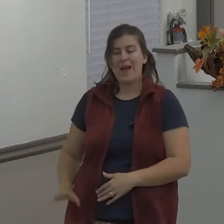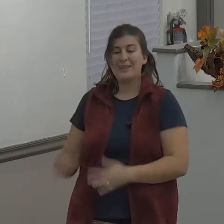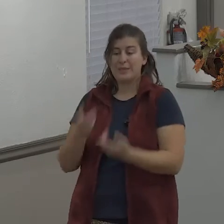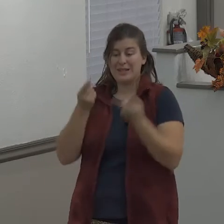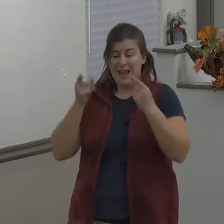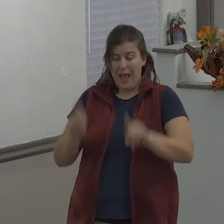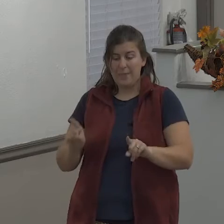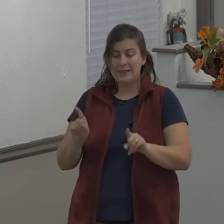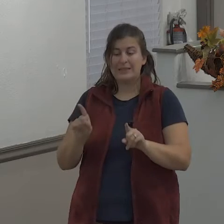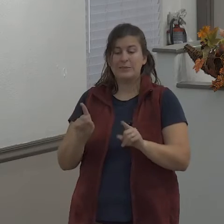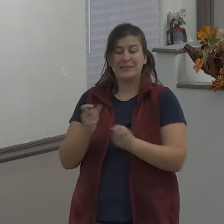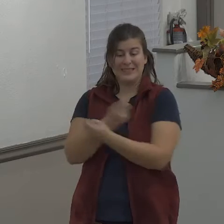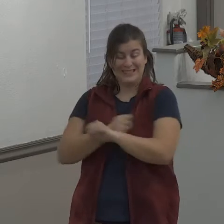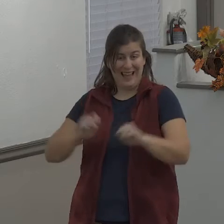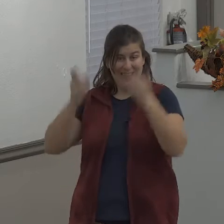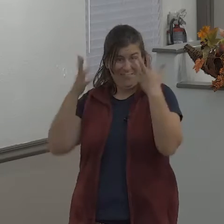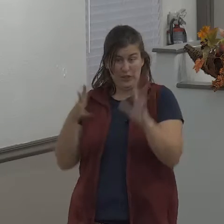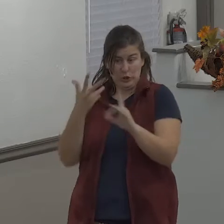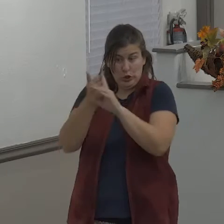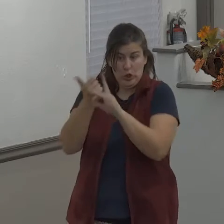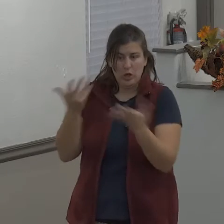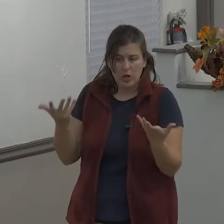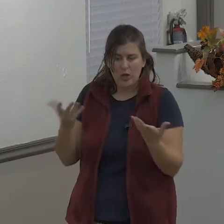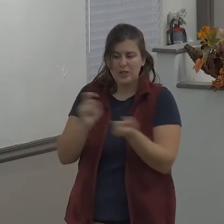After he got saved,